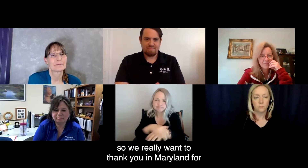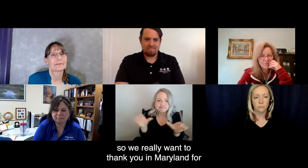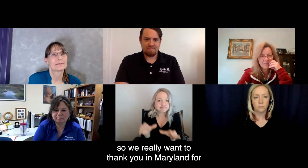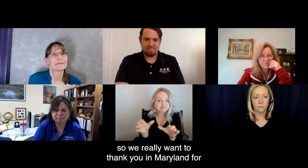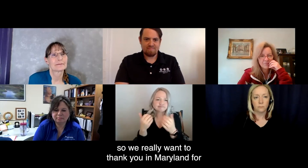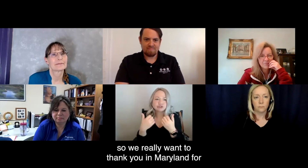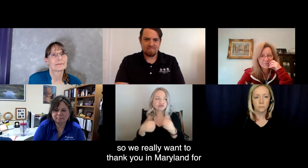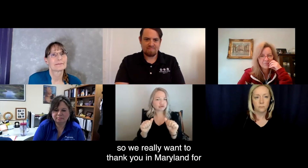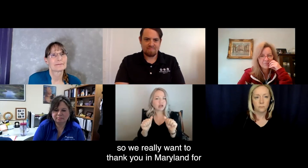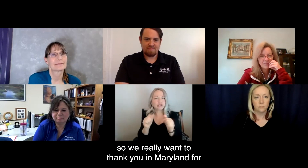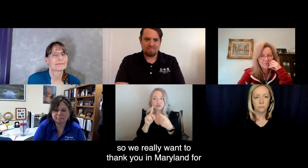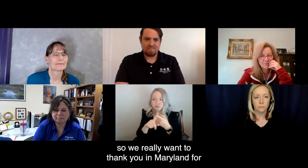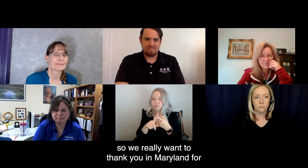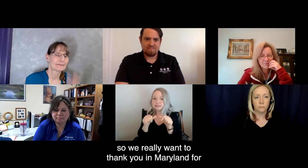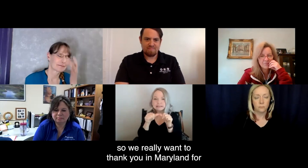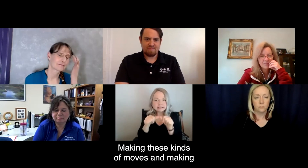for